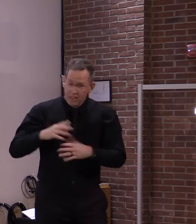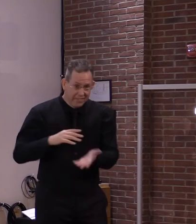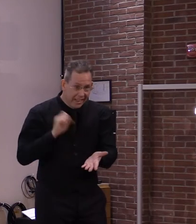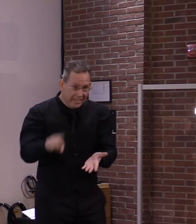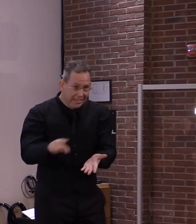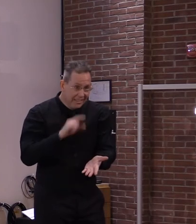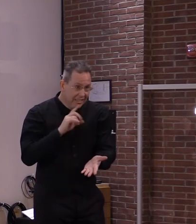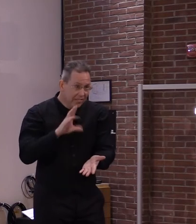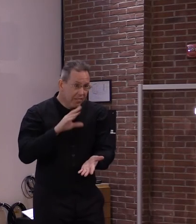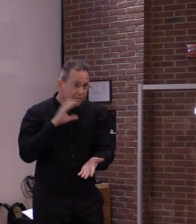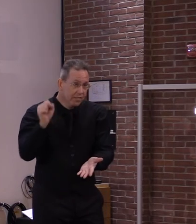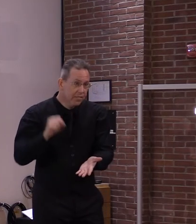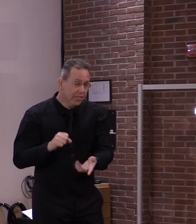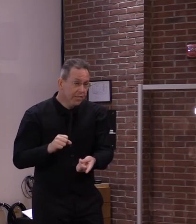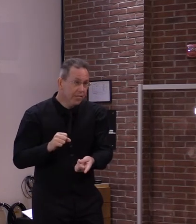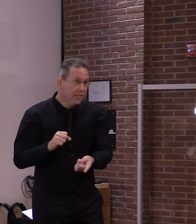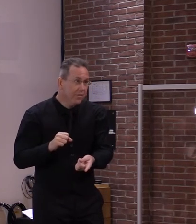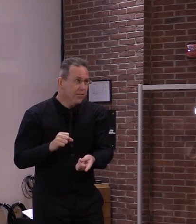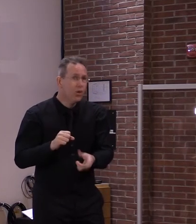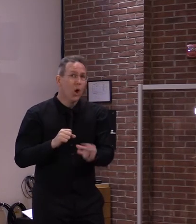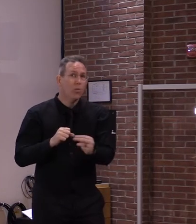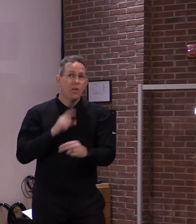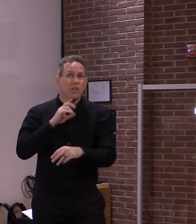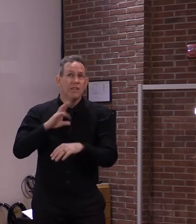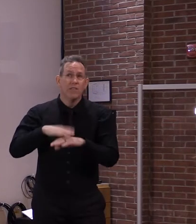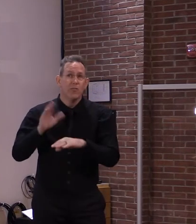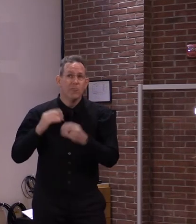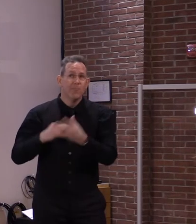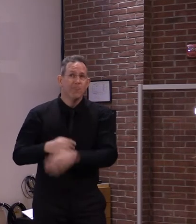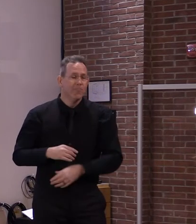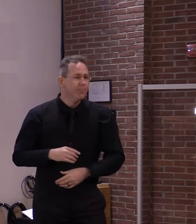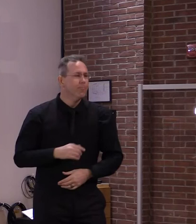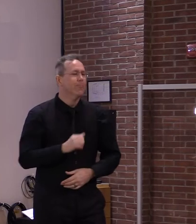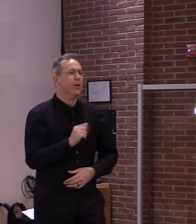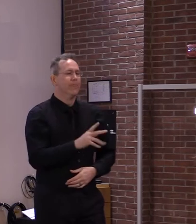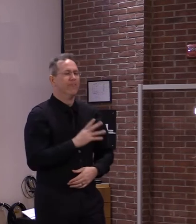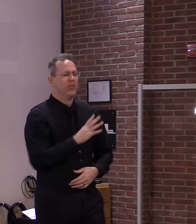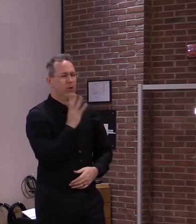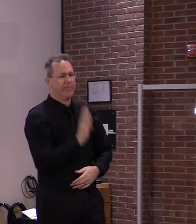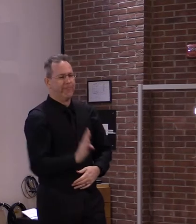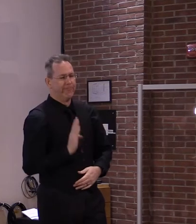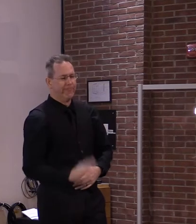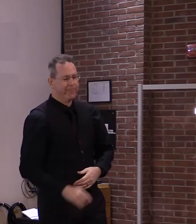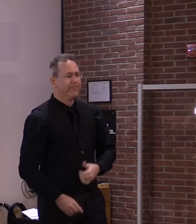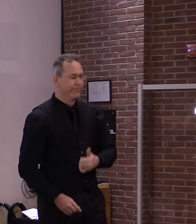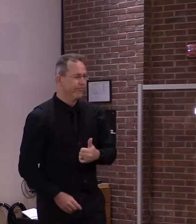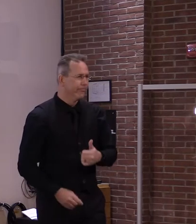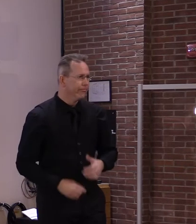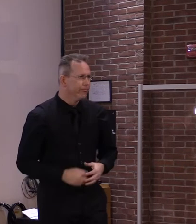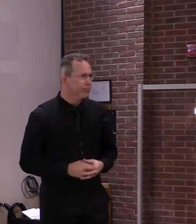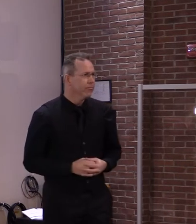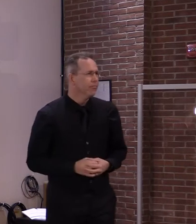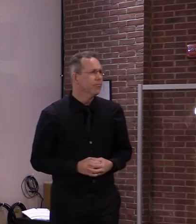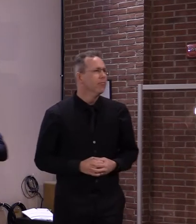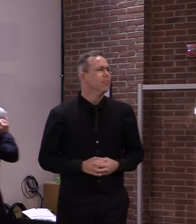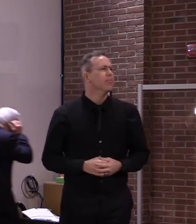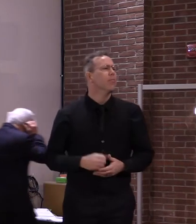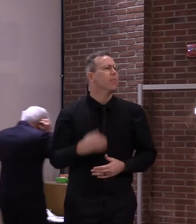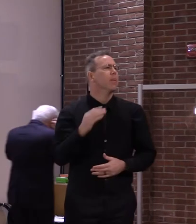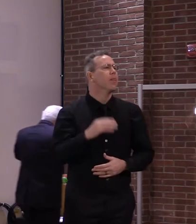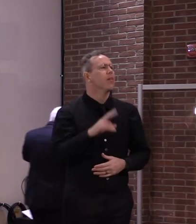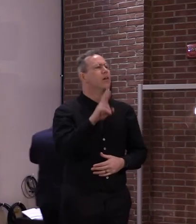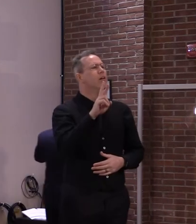i don't believe so no okay thank you lisa the valley reporter